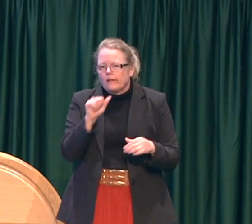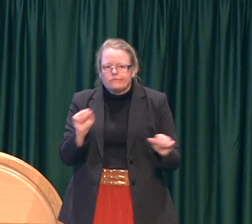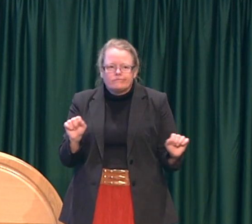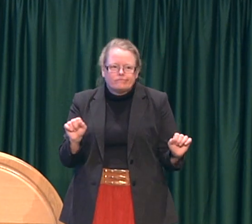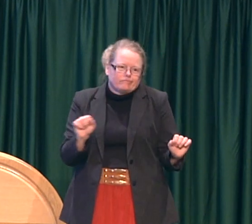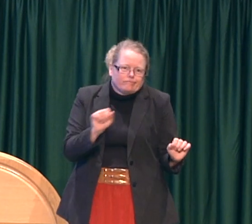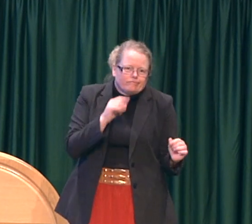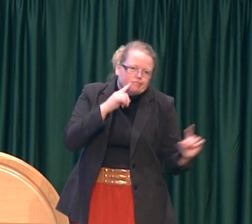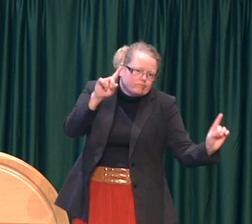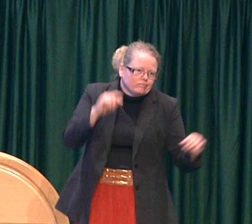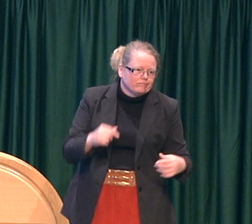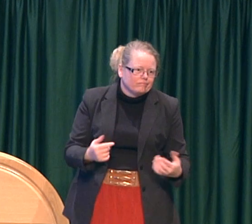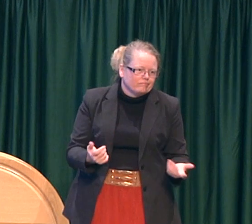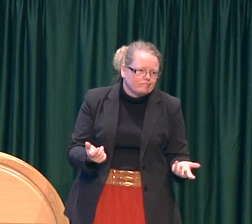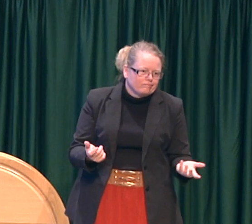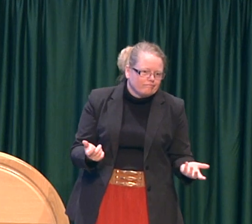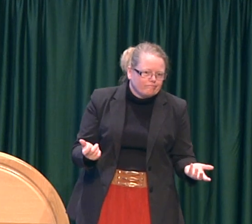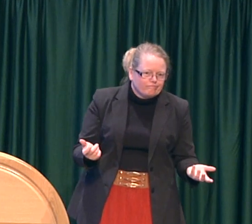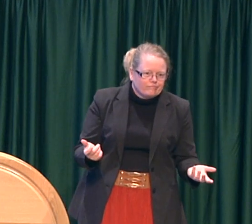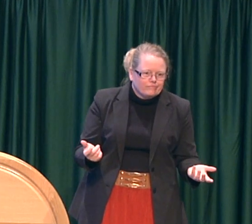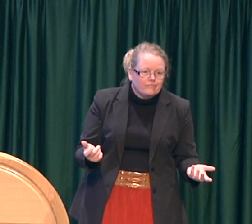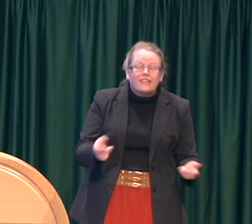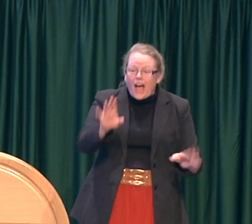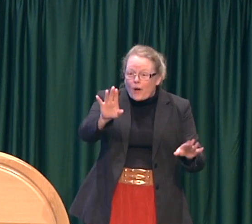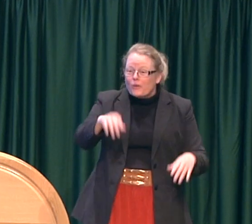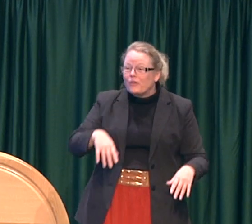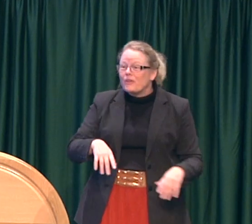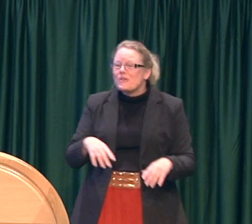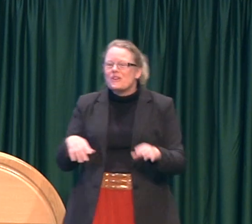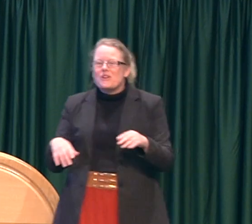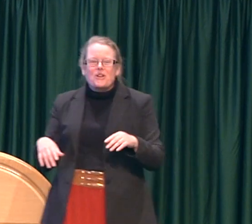We wouldn't want to use a VRI for a wedding, right? That would not be effective.